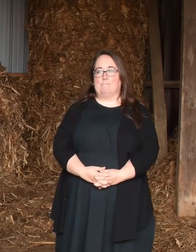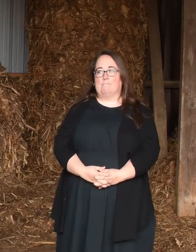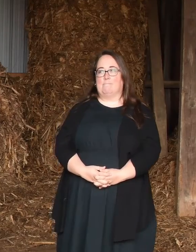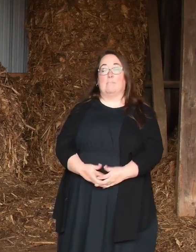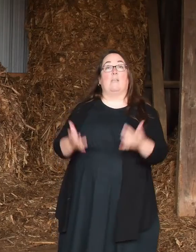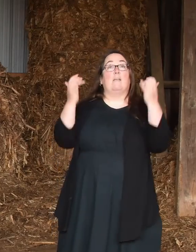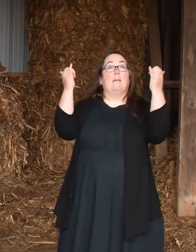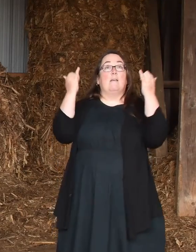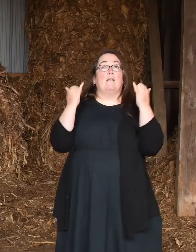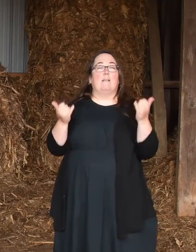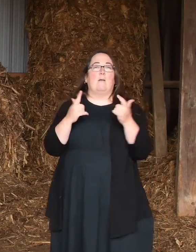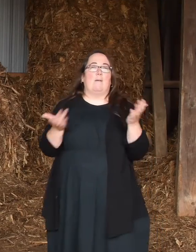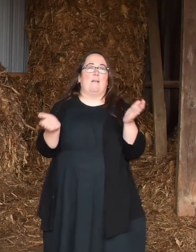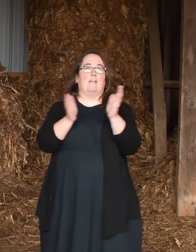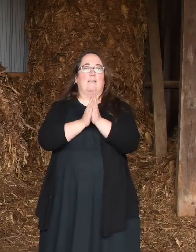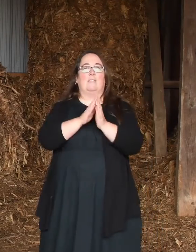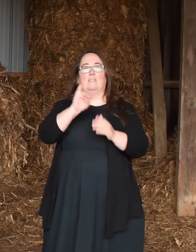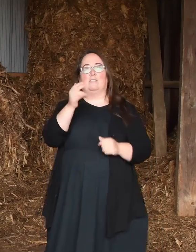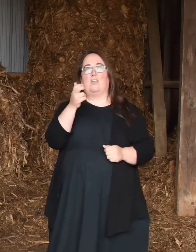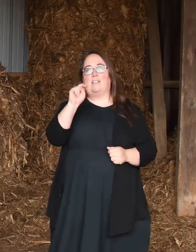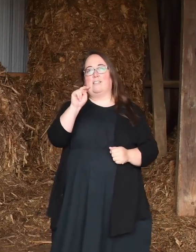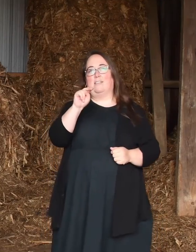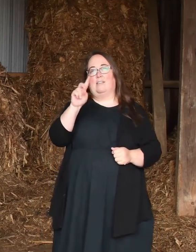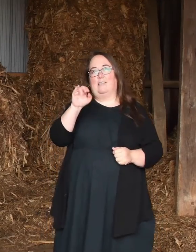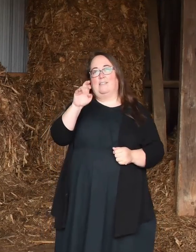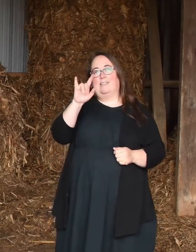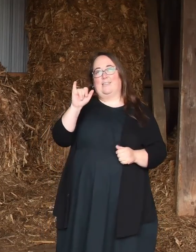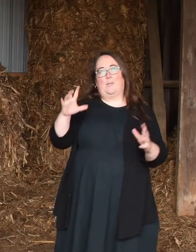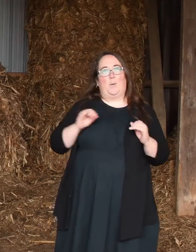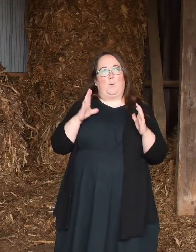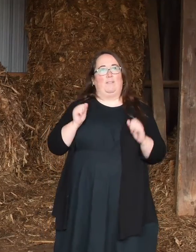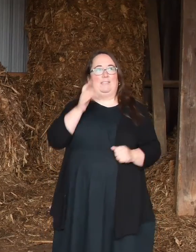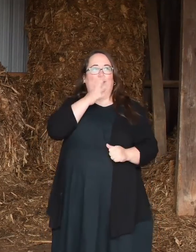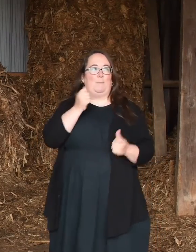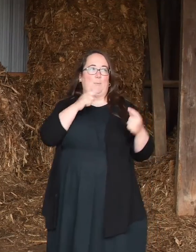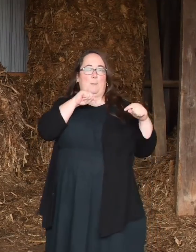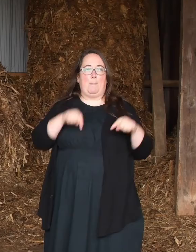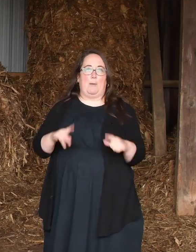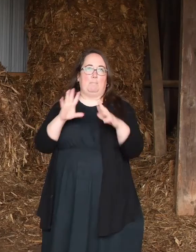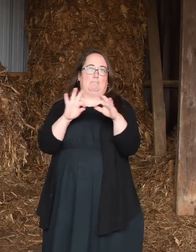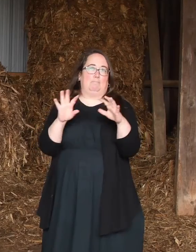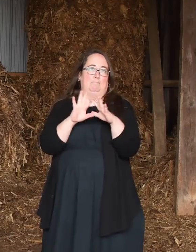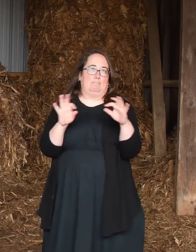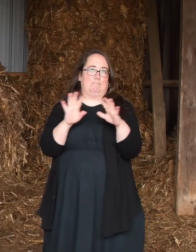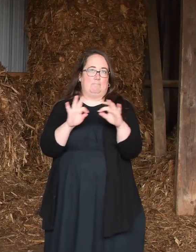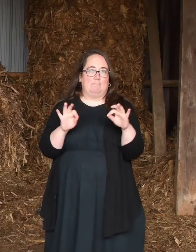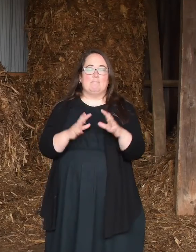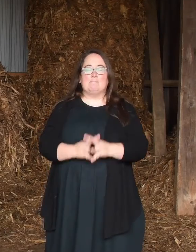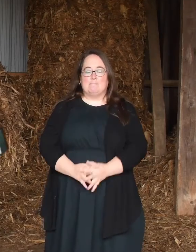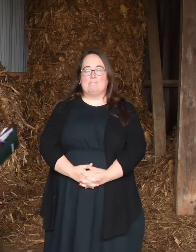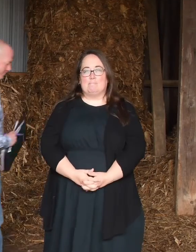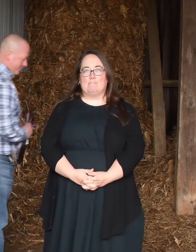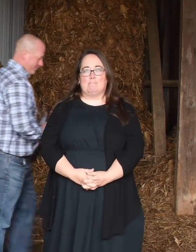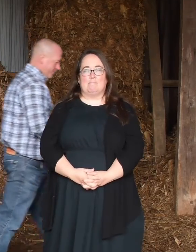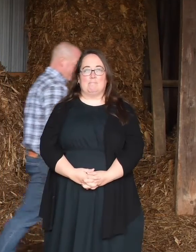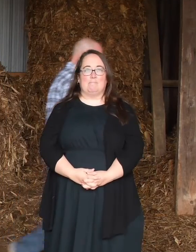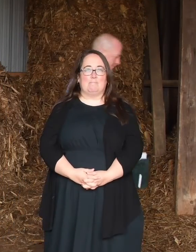I would now like to ask Jonathan Dickey, owner of this farm, to come in and say a few words.